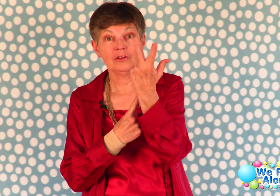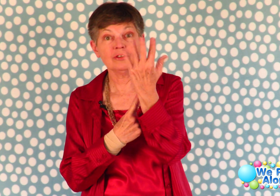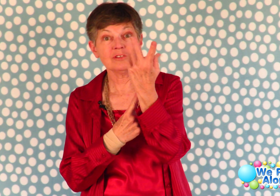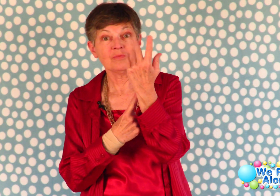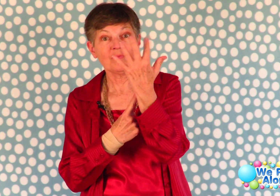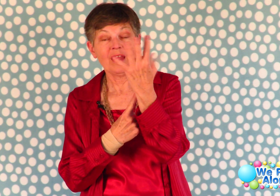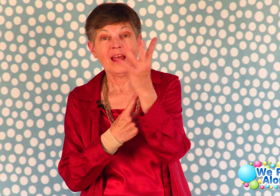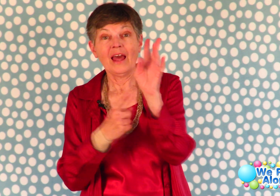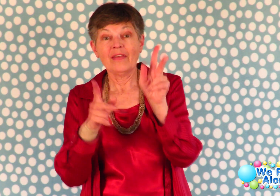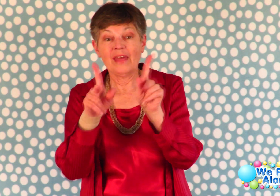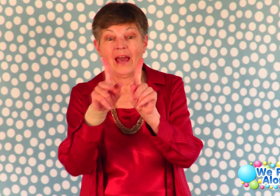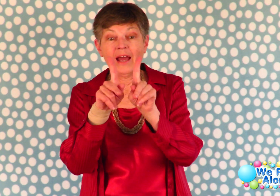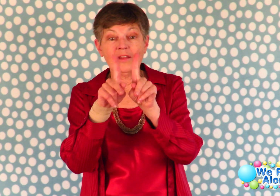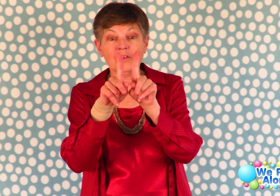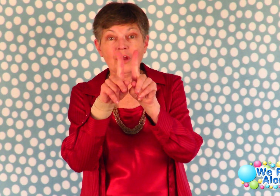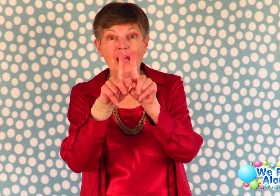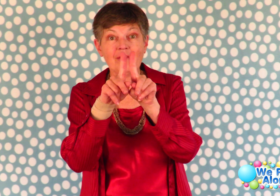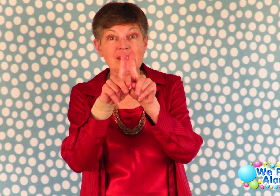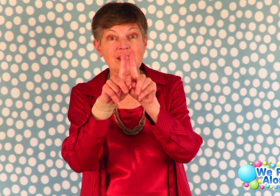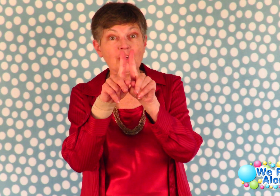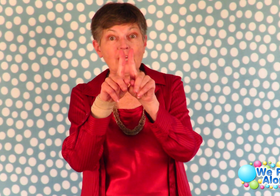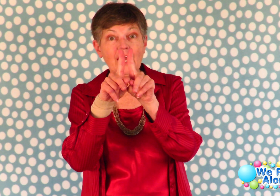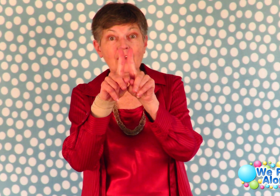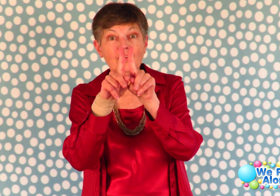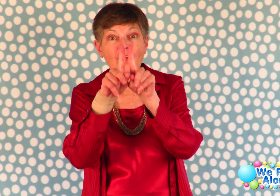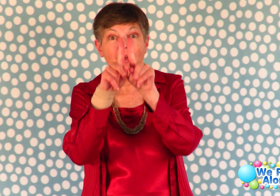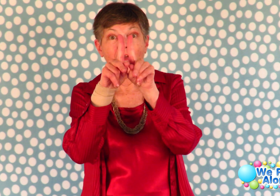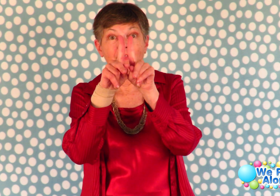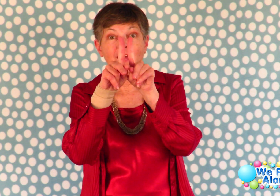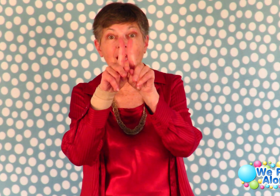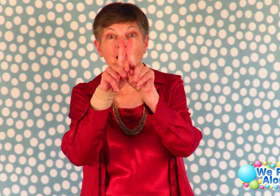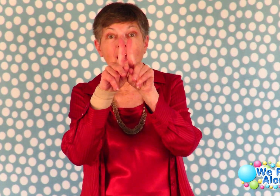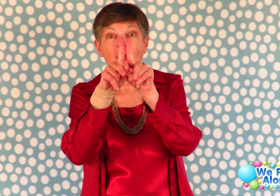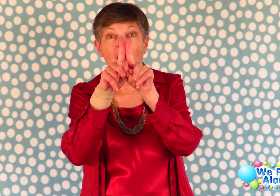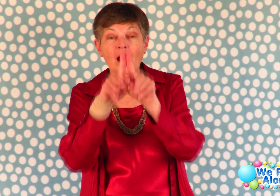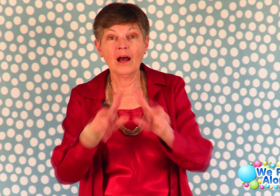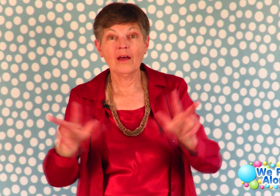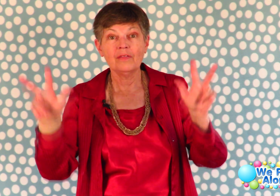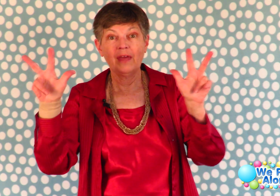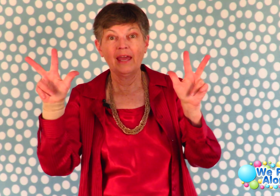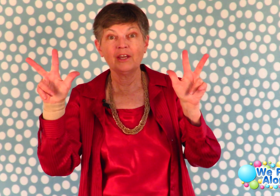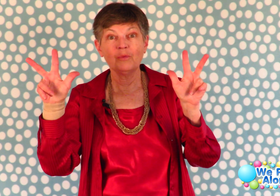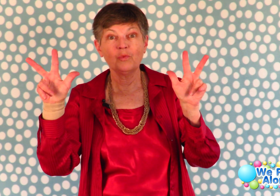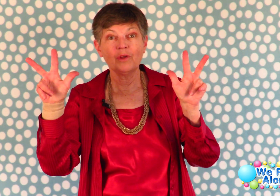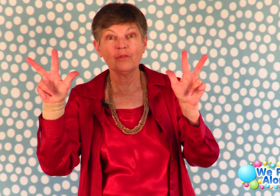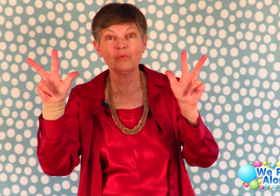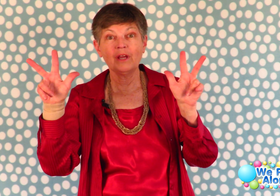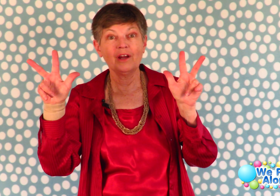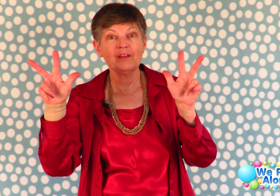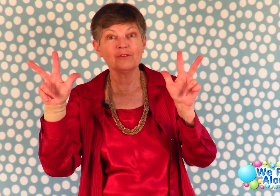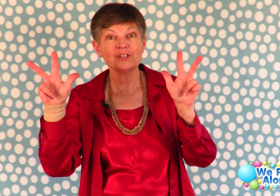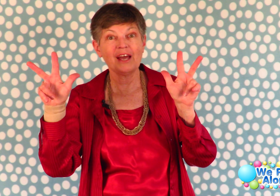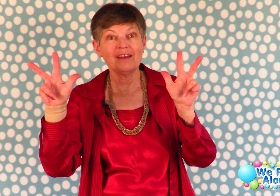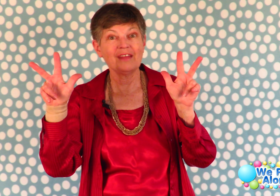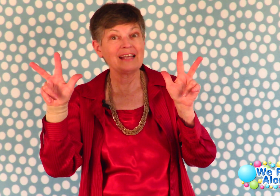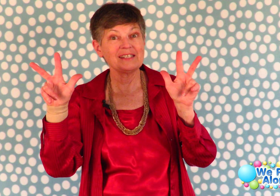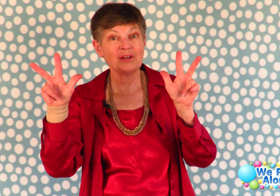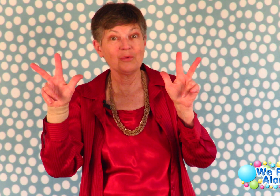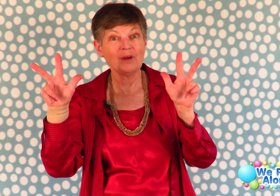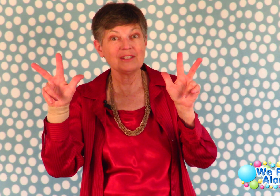candles that they're going to have a center candle, and then they end up with 3 on either side of that center one. So